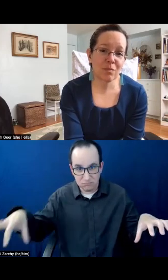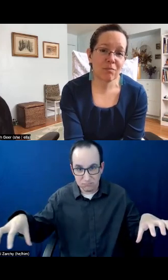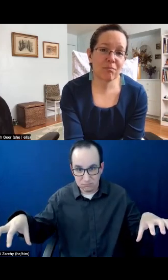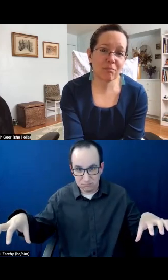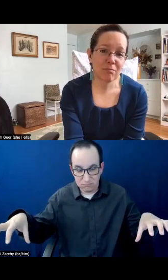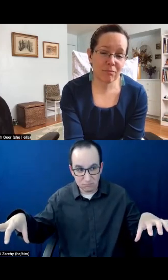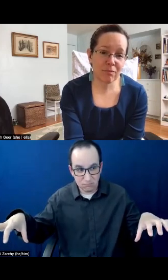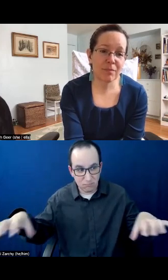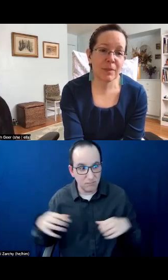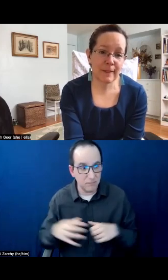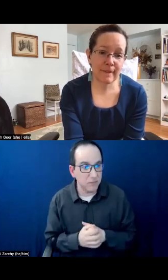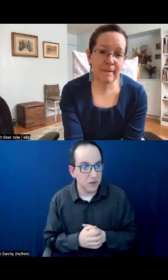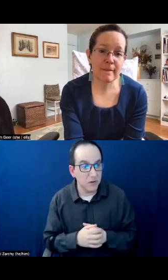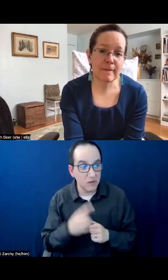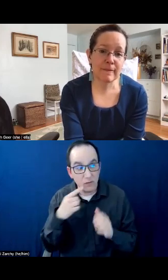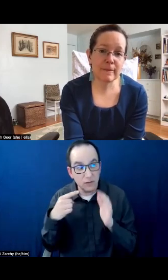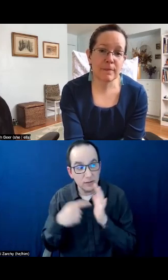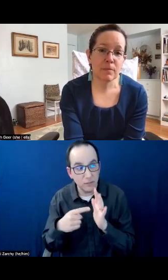whiteboard